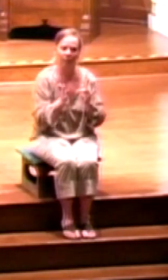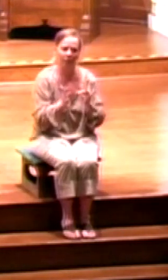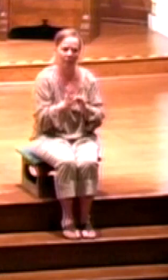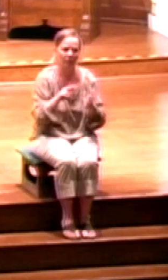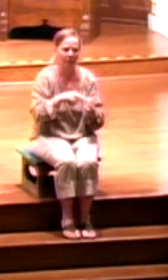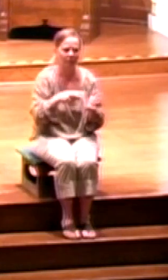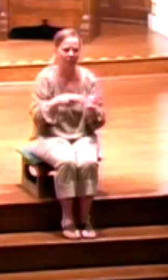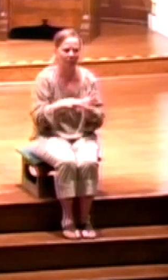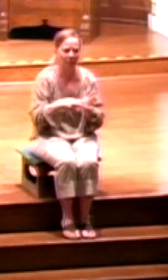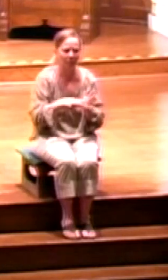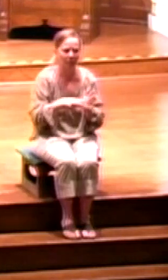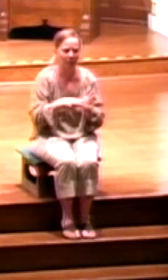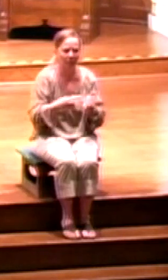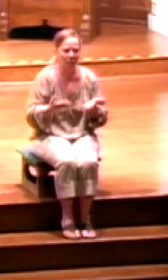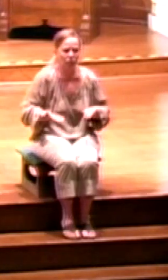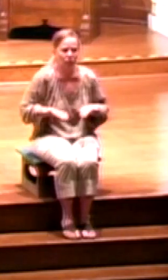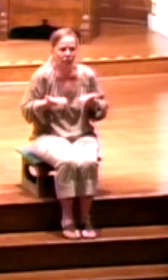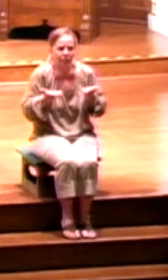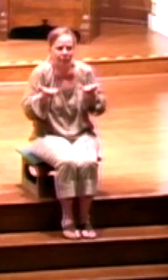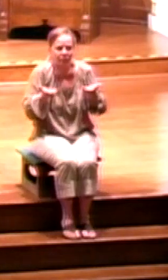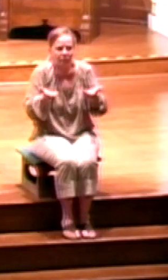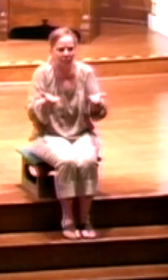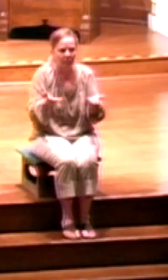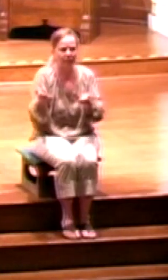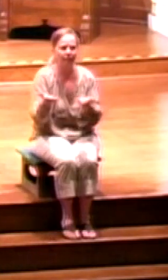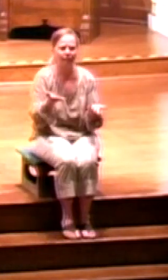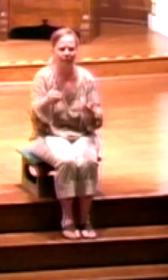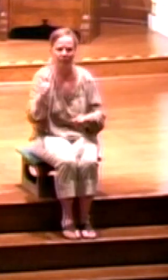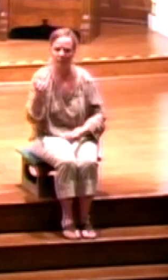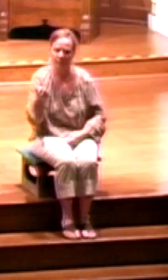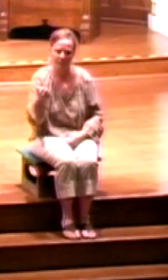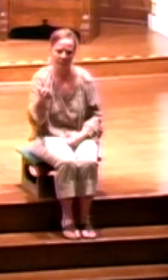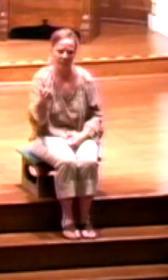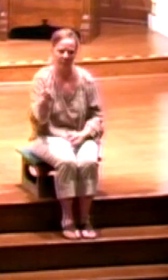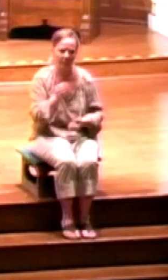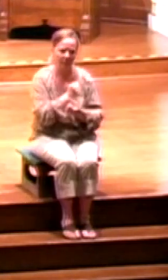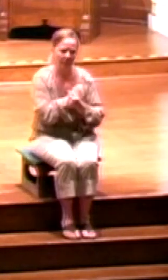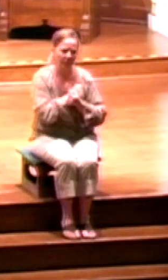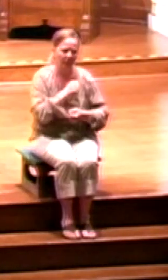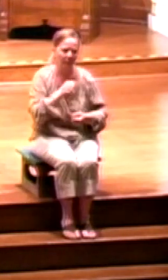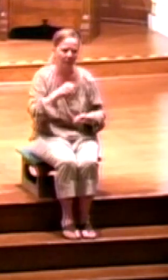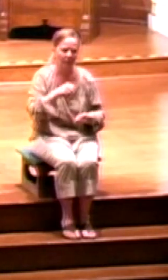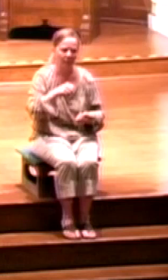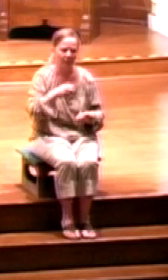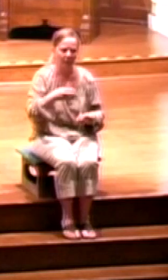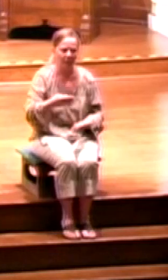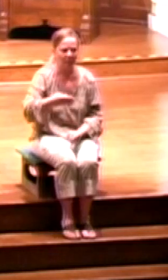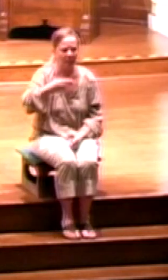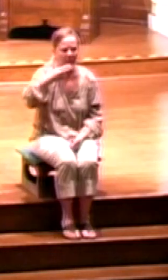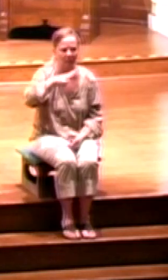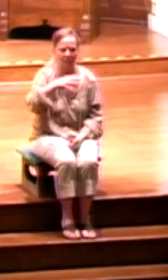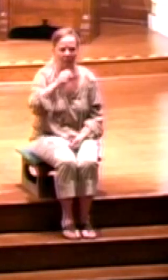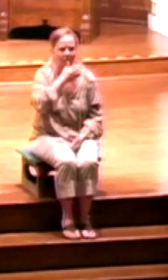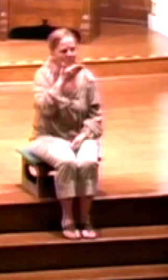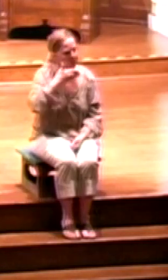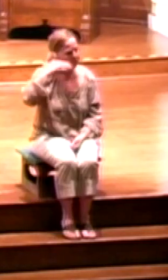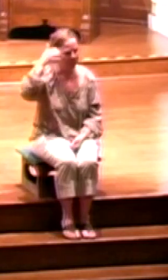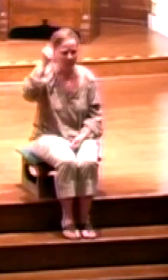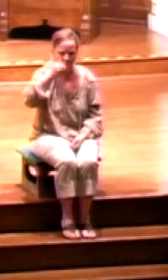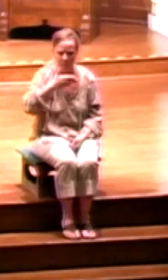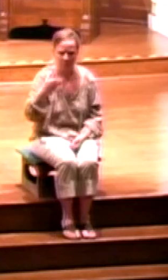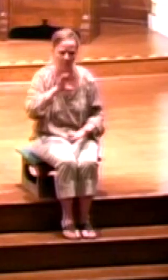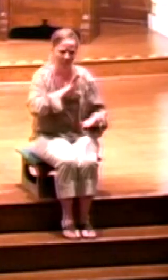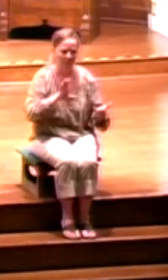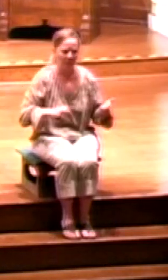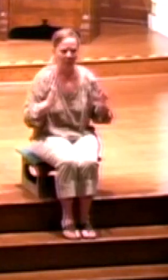extend ourselves in service to others. In this sense, love is the highest and the best thing that the Christian